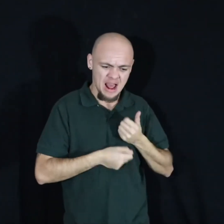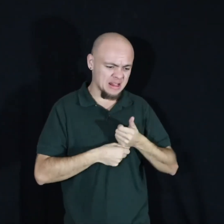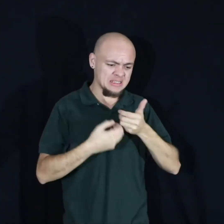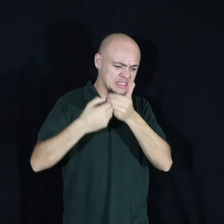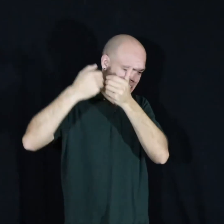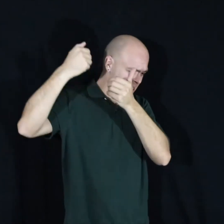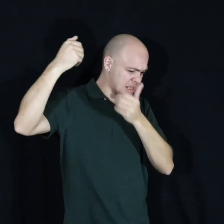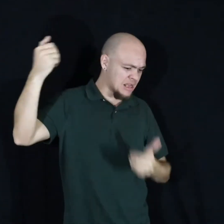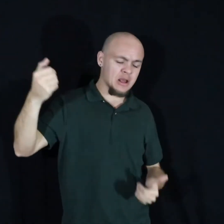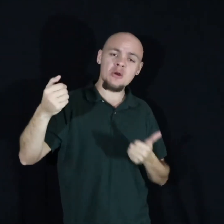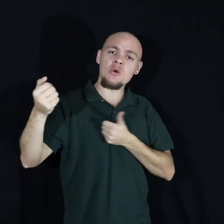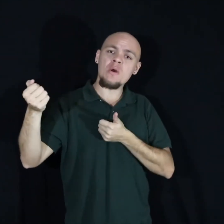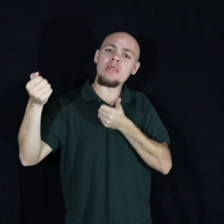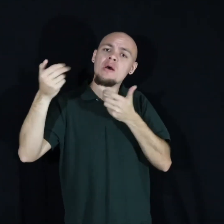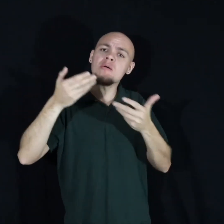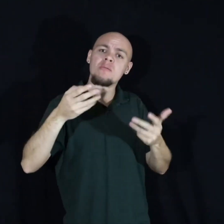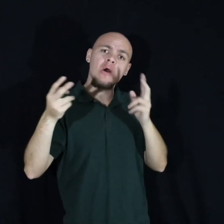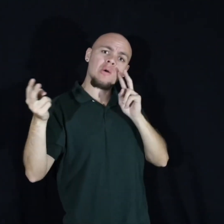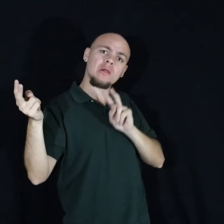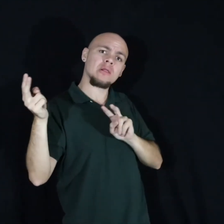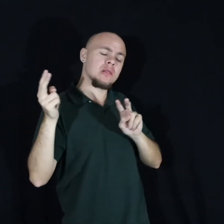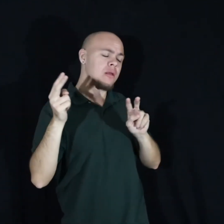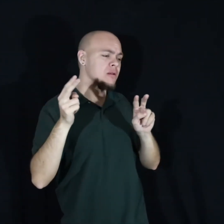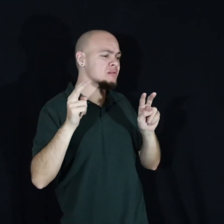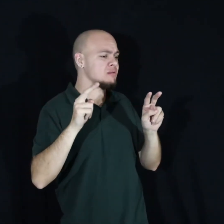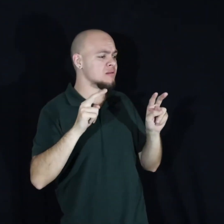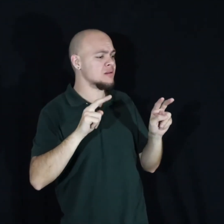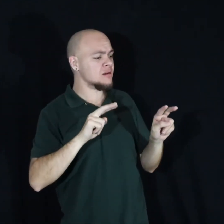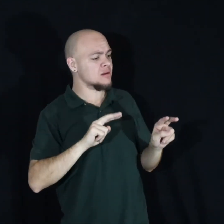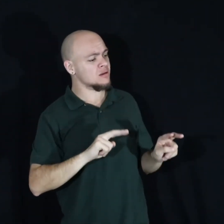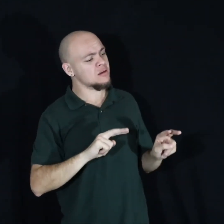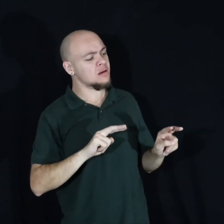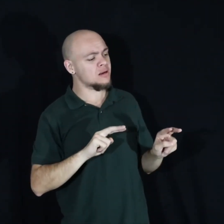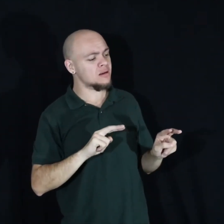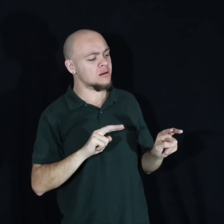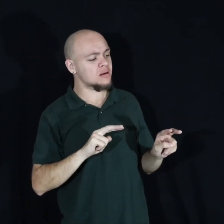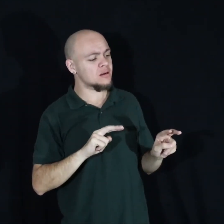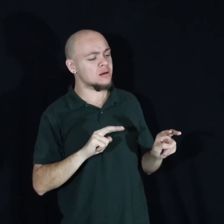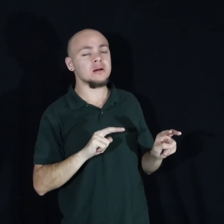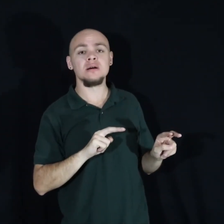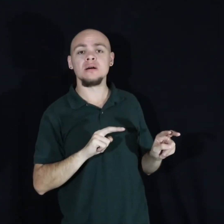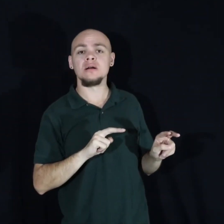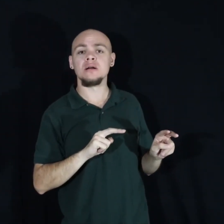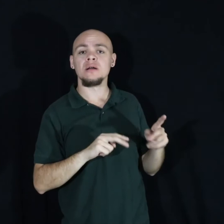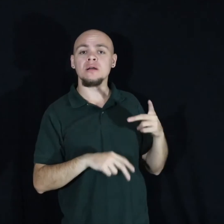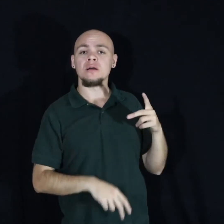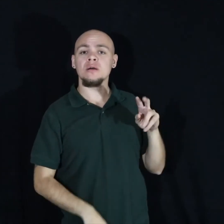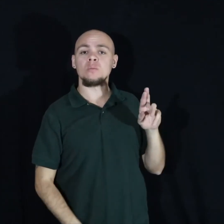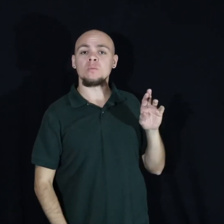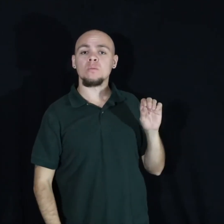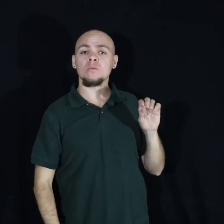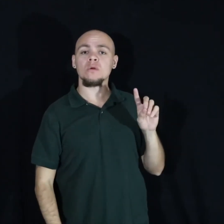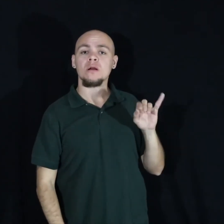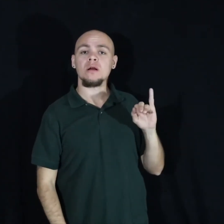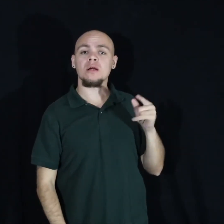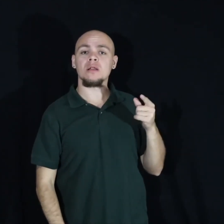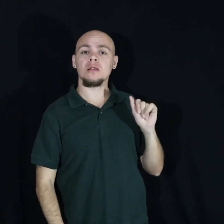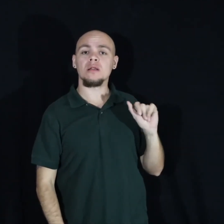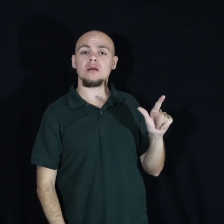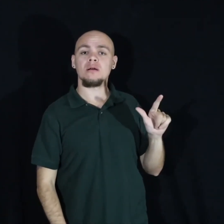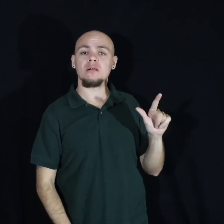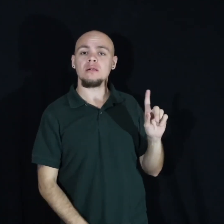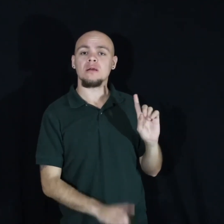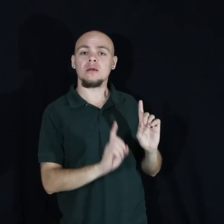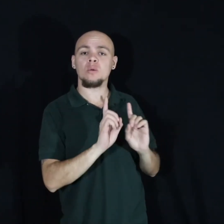us, and when the poet looked across the canyon, he saw prodigal in protege.